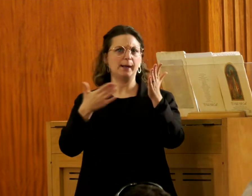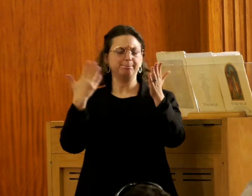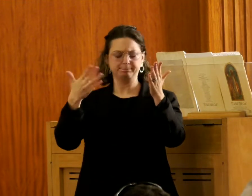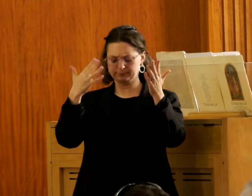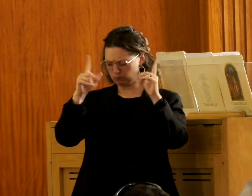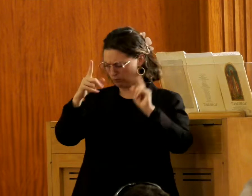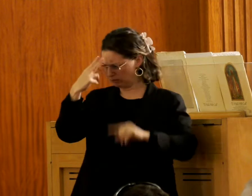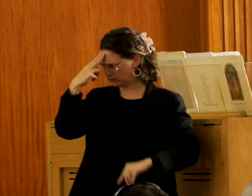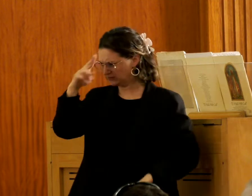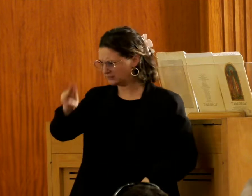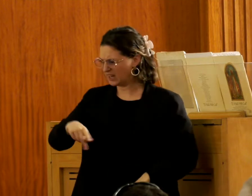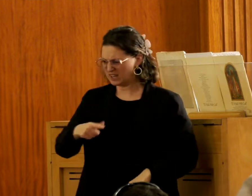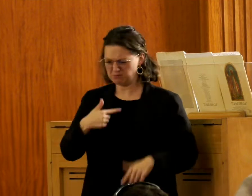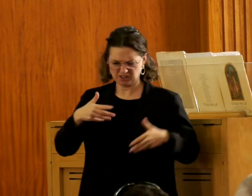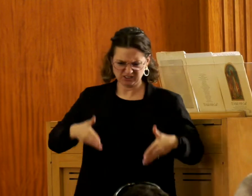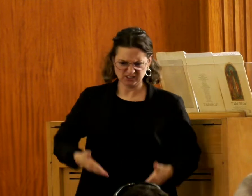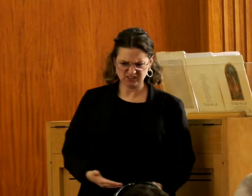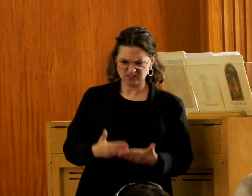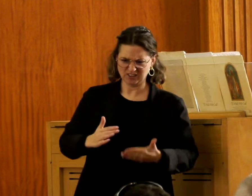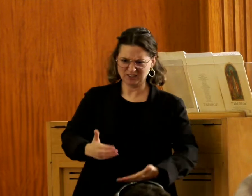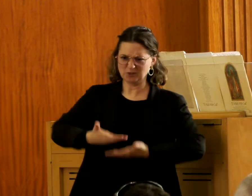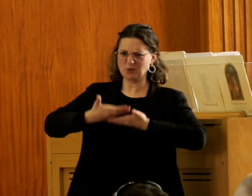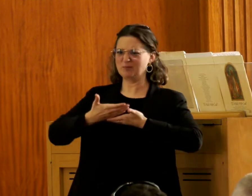Whatever his name was, he delivered me, I